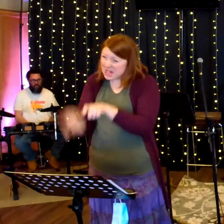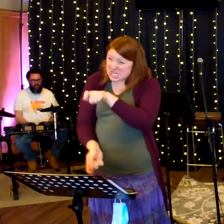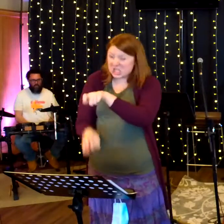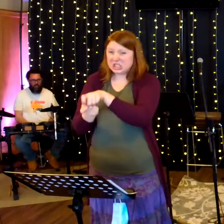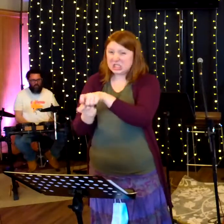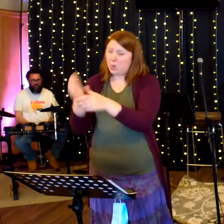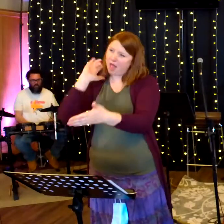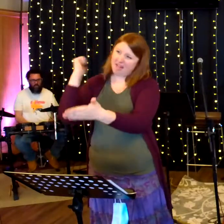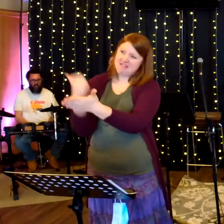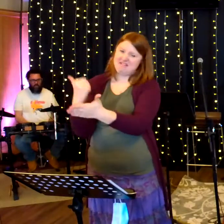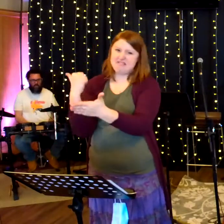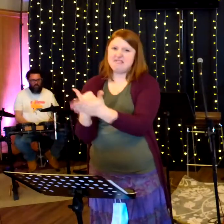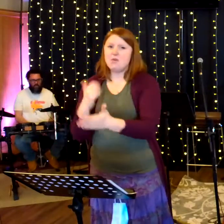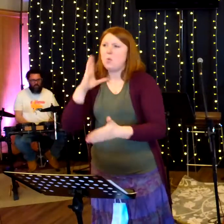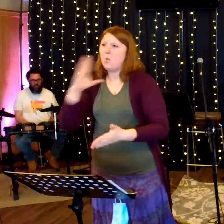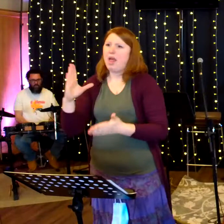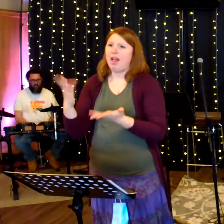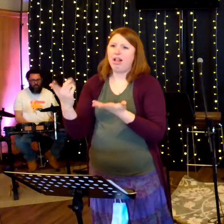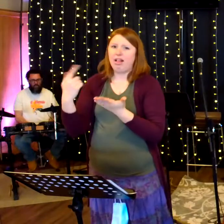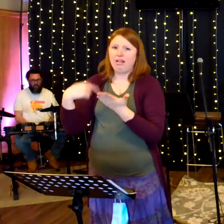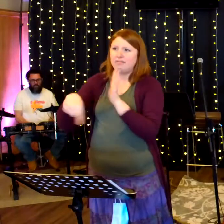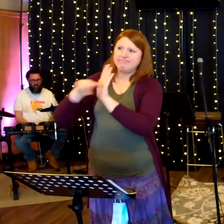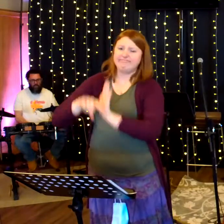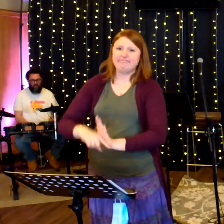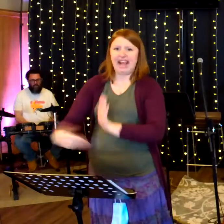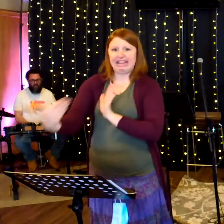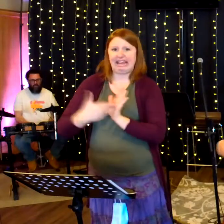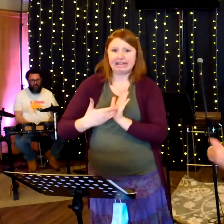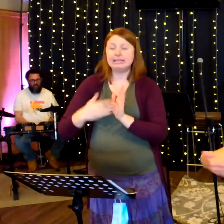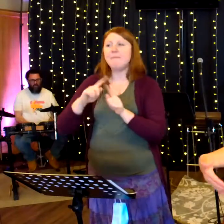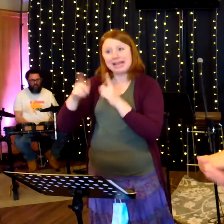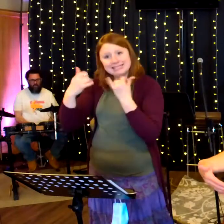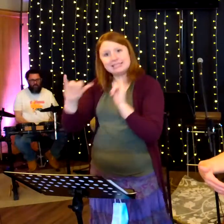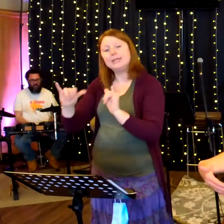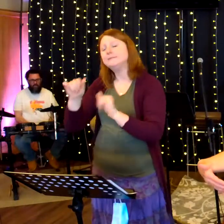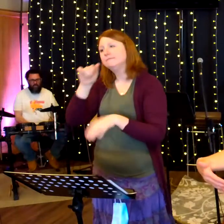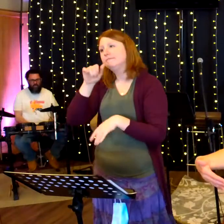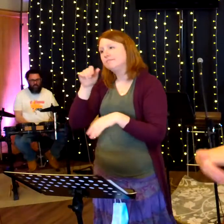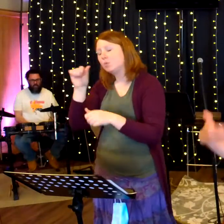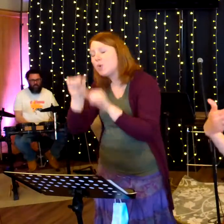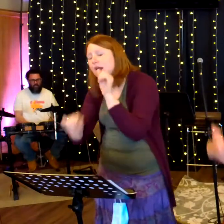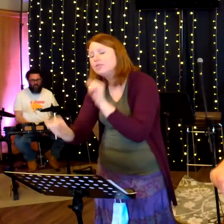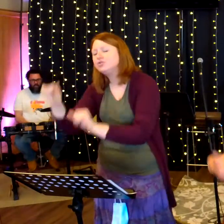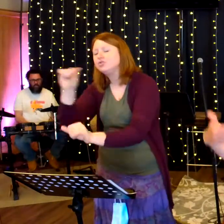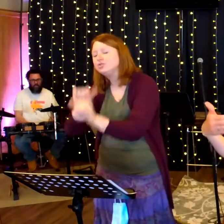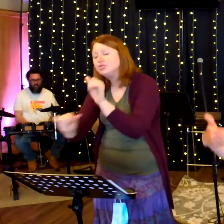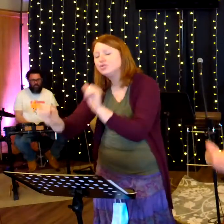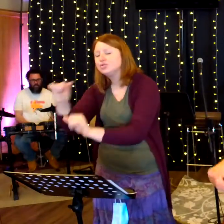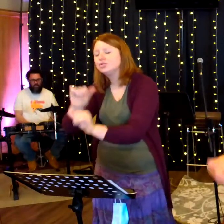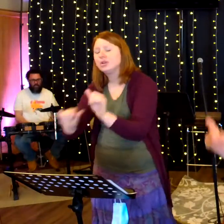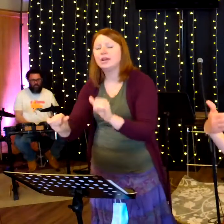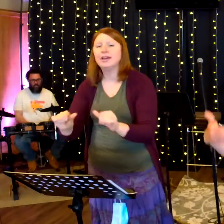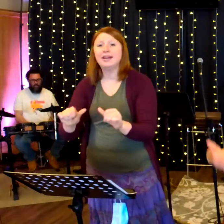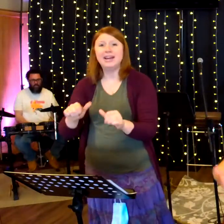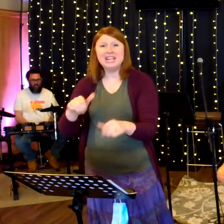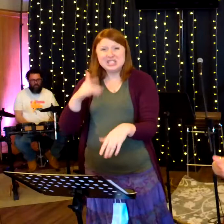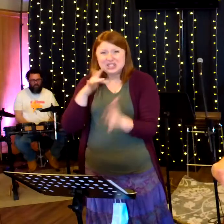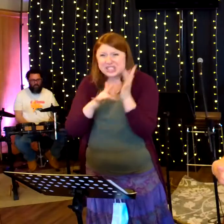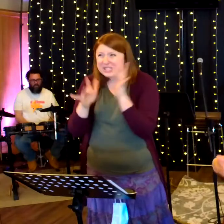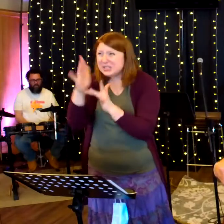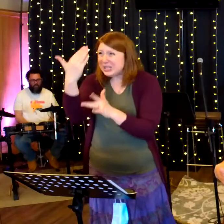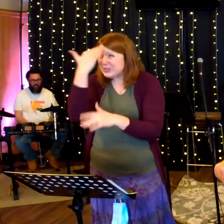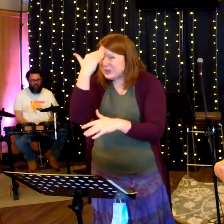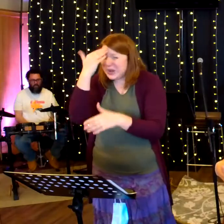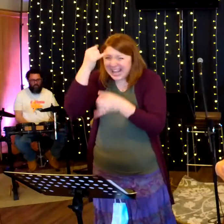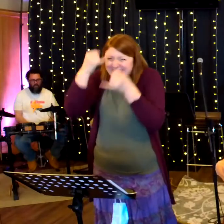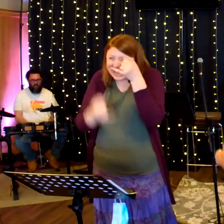him, and he washed his feet. And Jesus was taking this opportunity in his last hours of life here